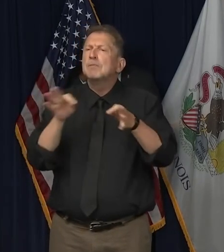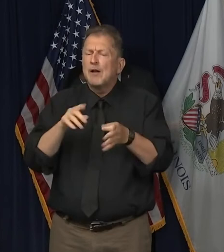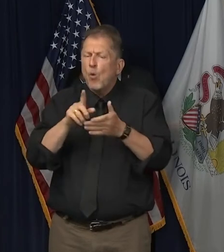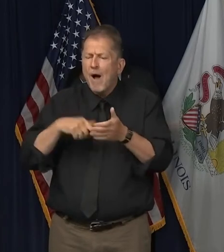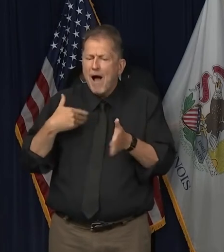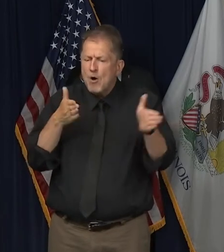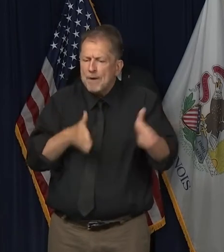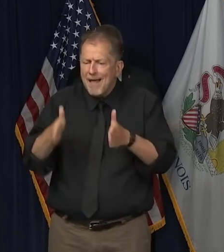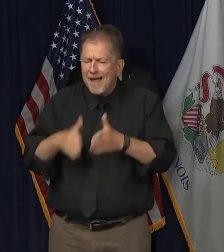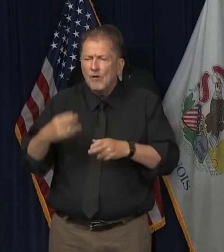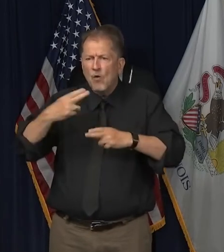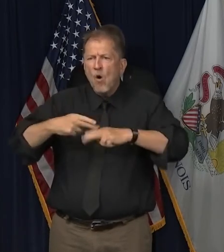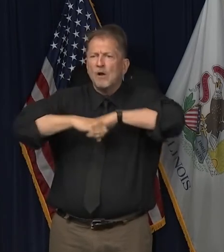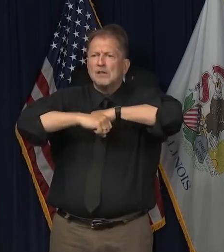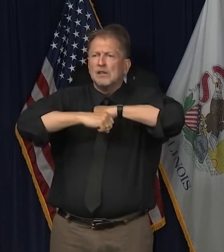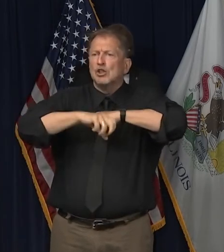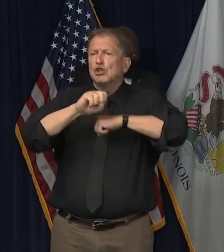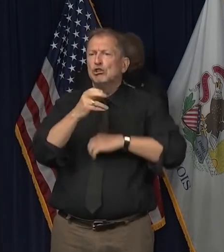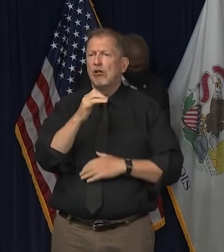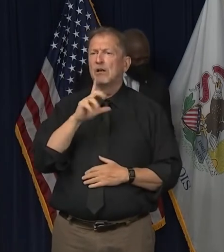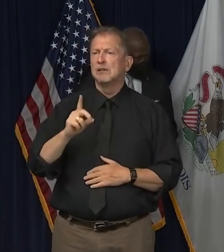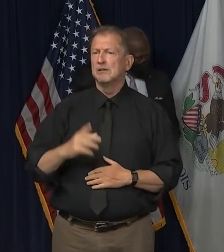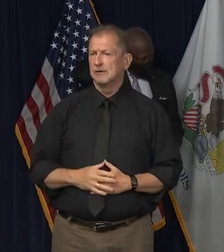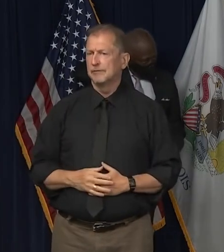leading edge scholarship that delivered it. Robert.